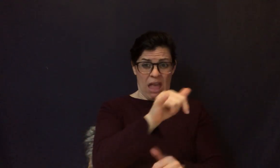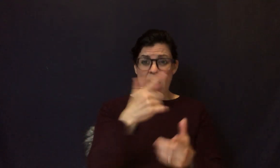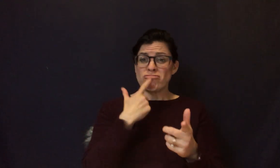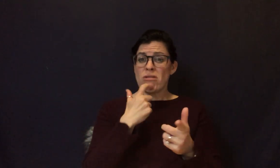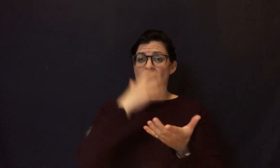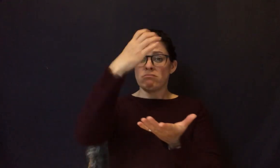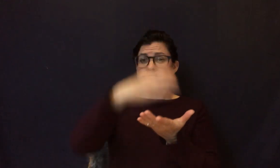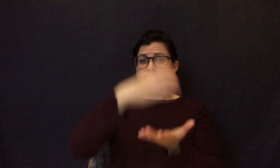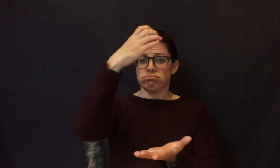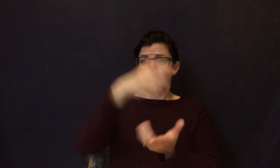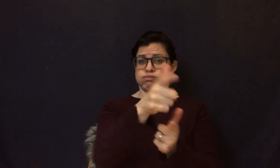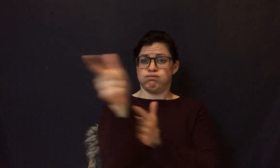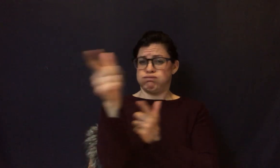Mm-hmm.